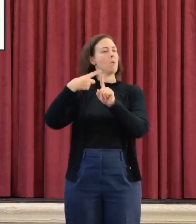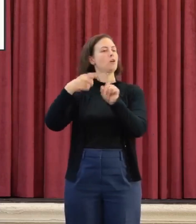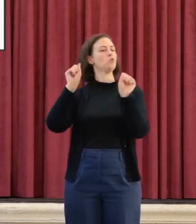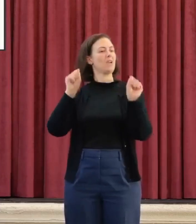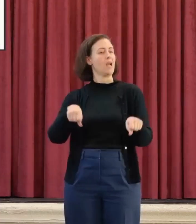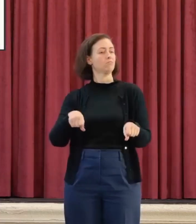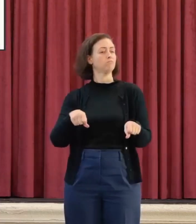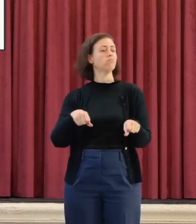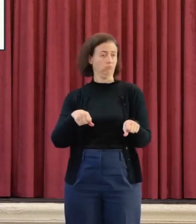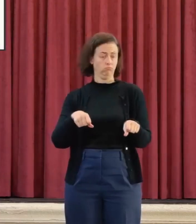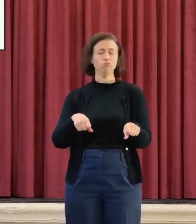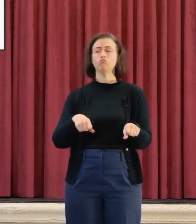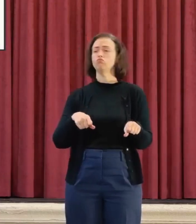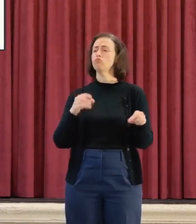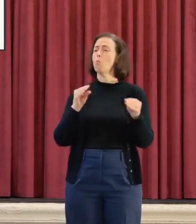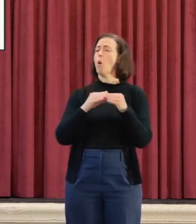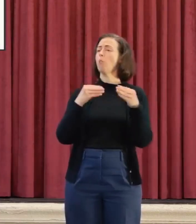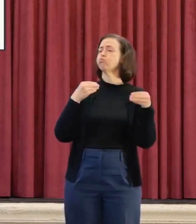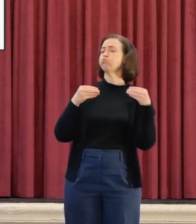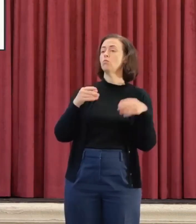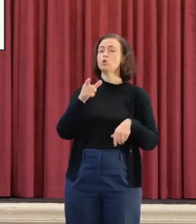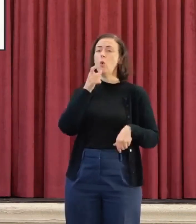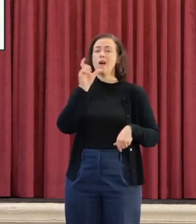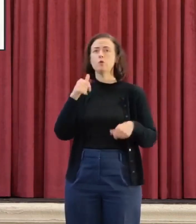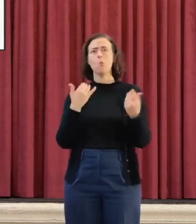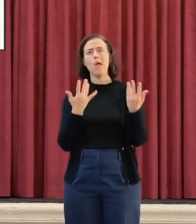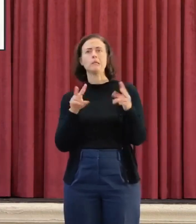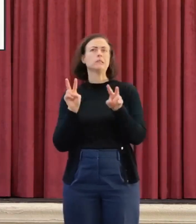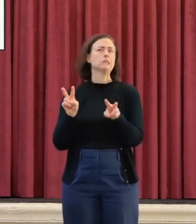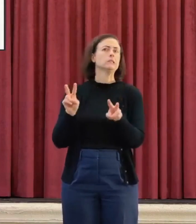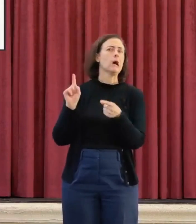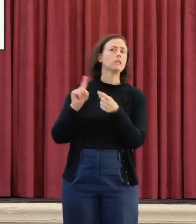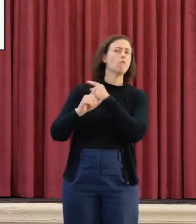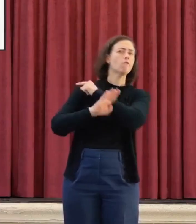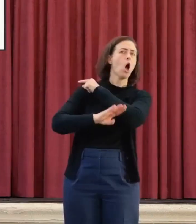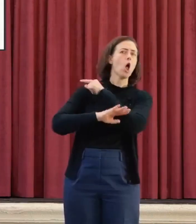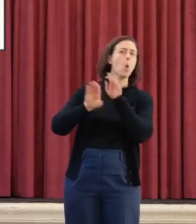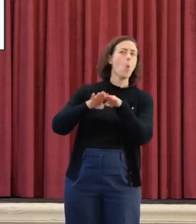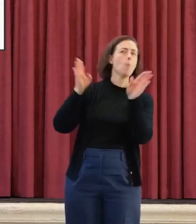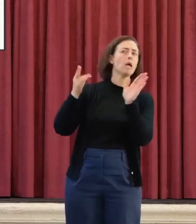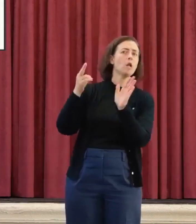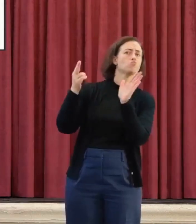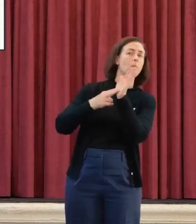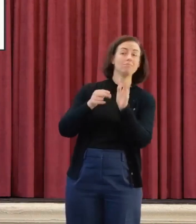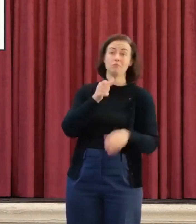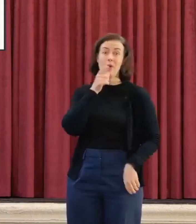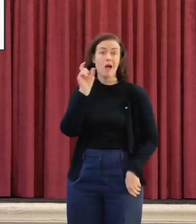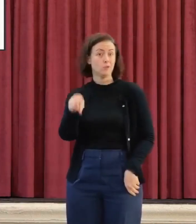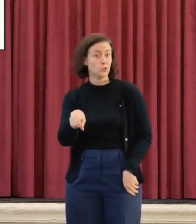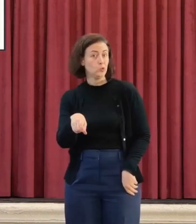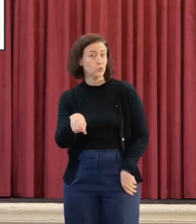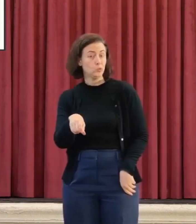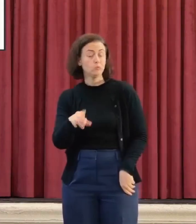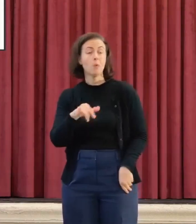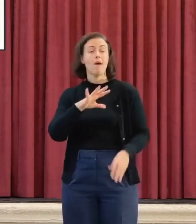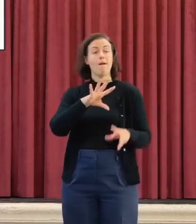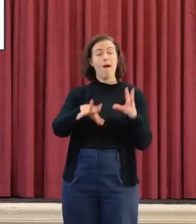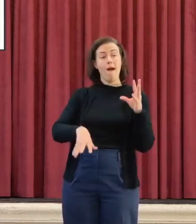don't need to stick with the open enrollment period in the fall. So with this extra